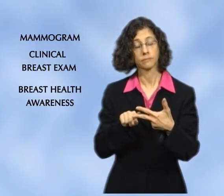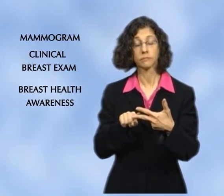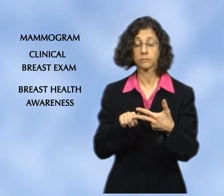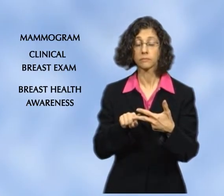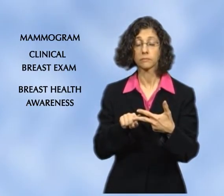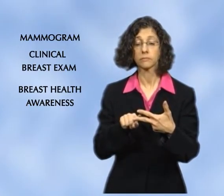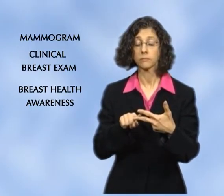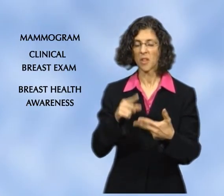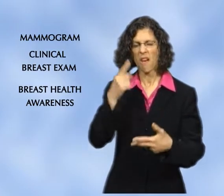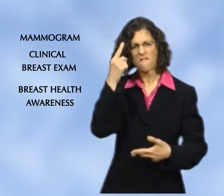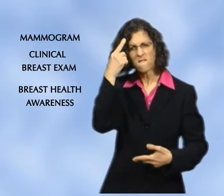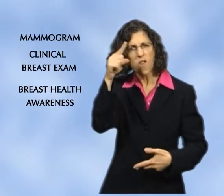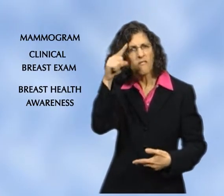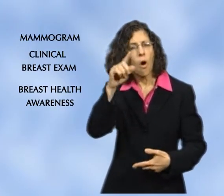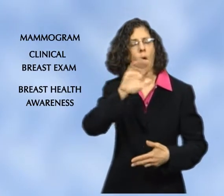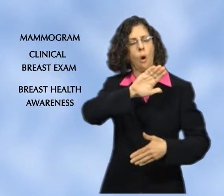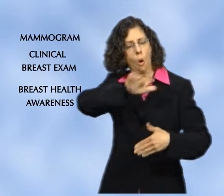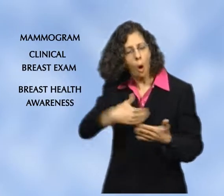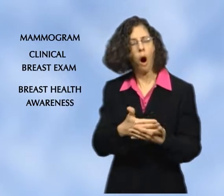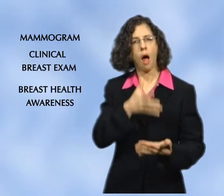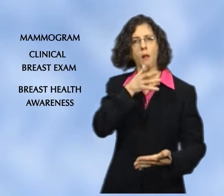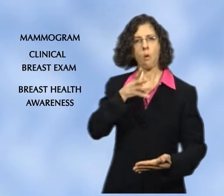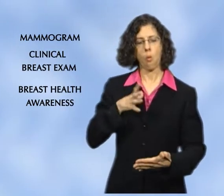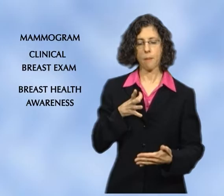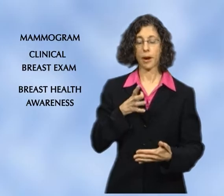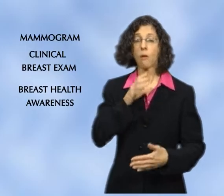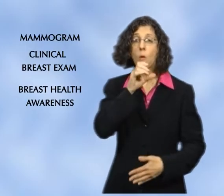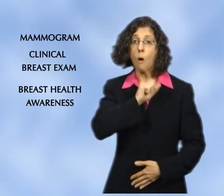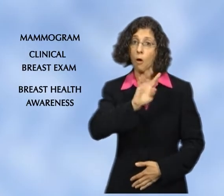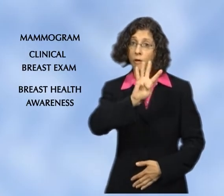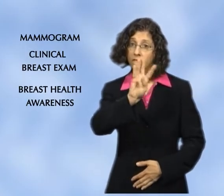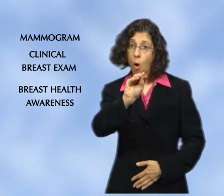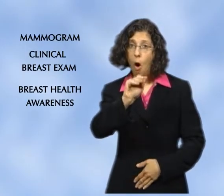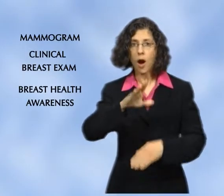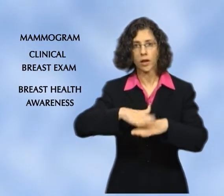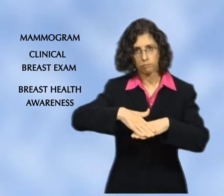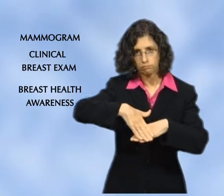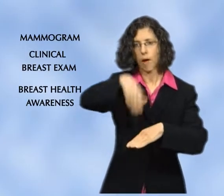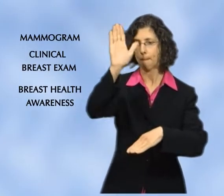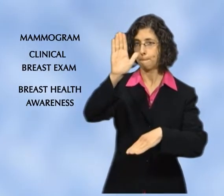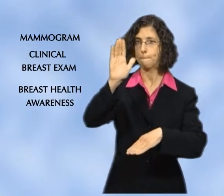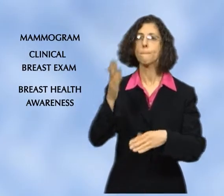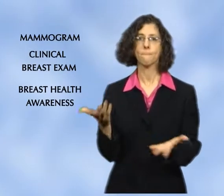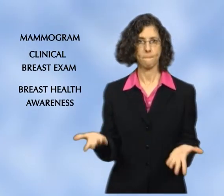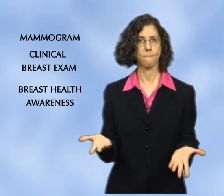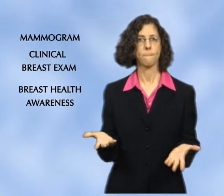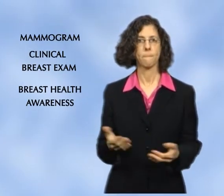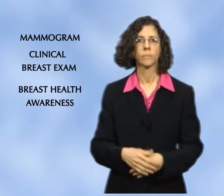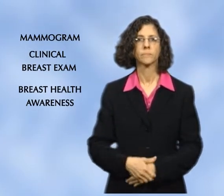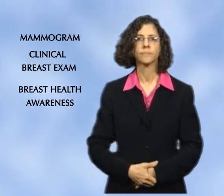All three are important for women, ages 40 years and older.